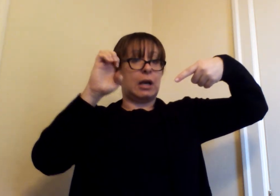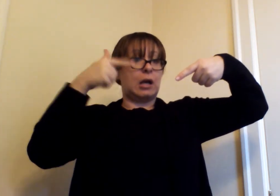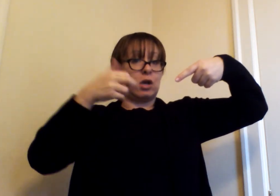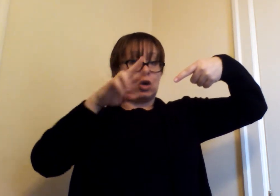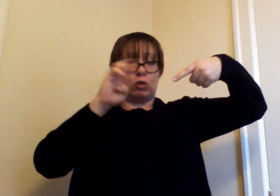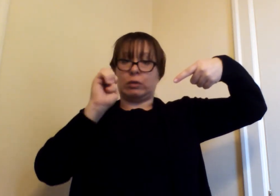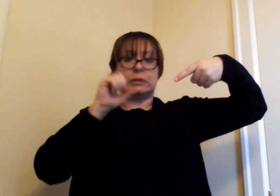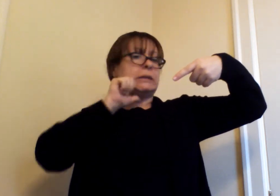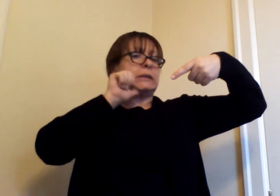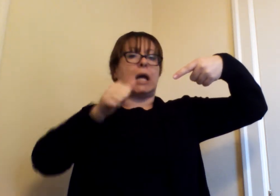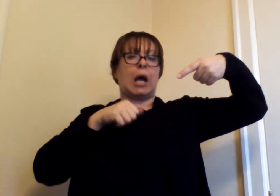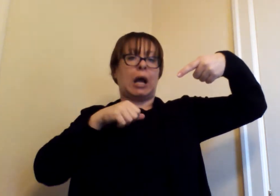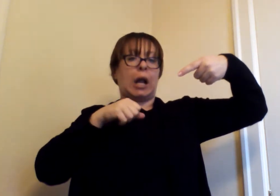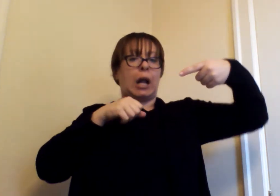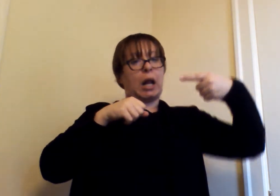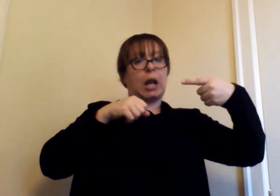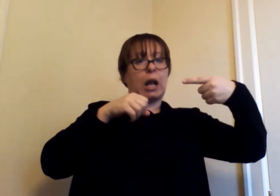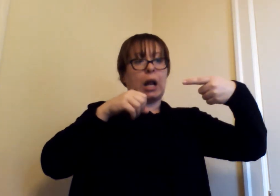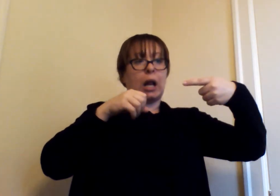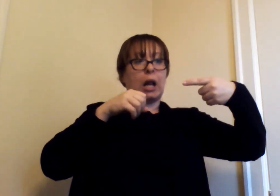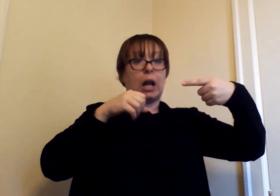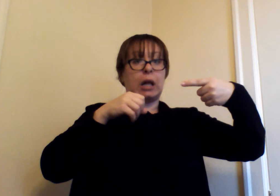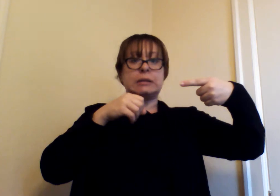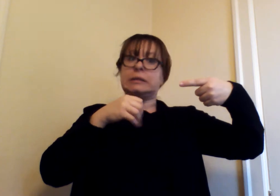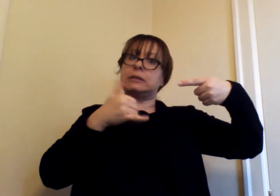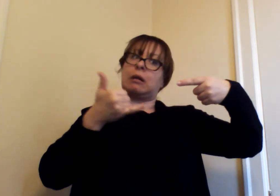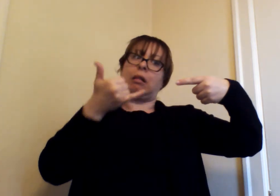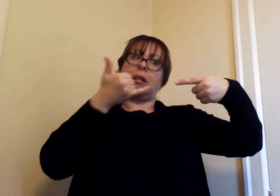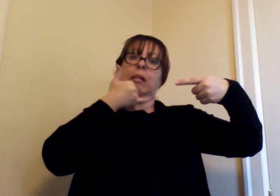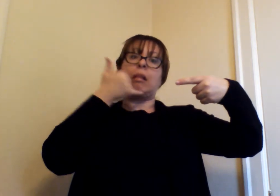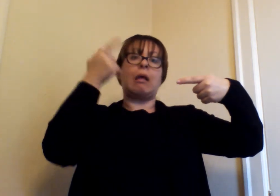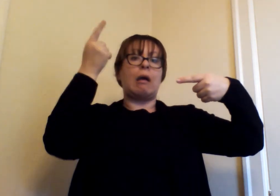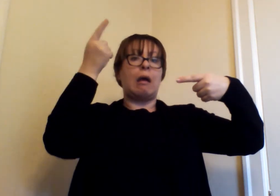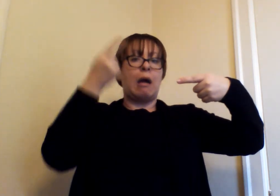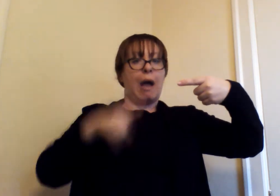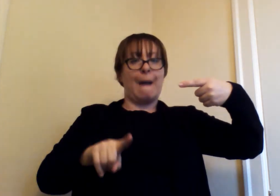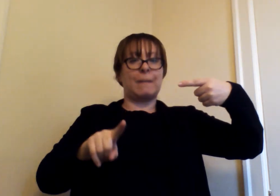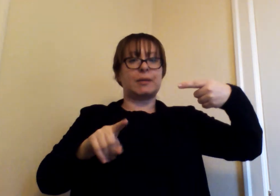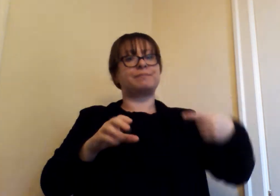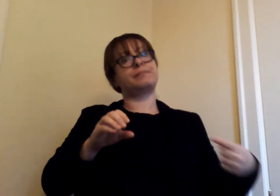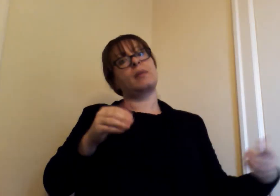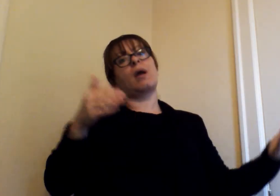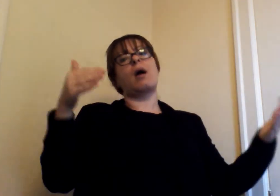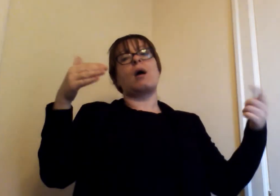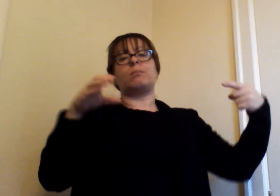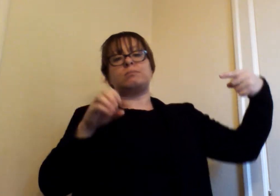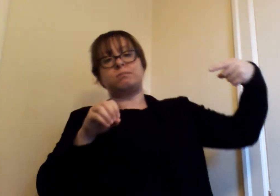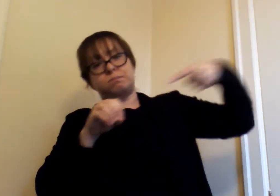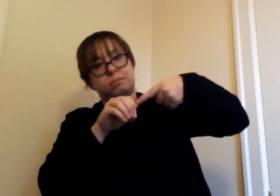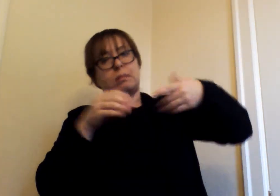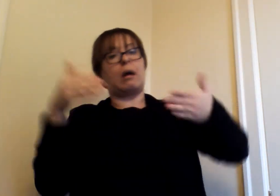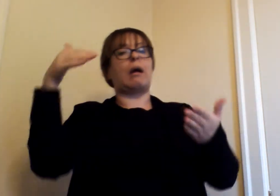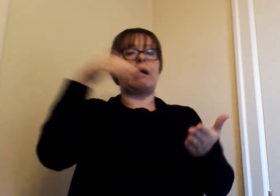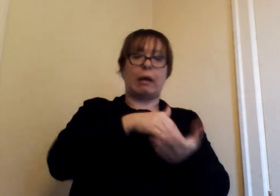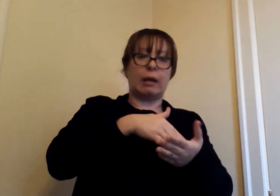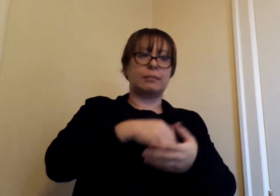mark. Poor technique that will require an unwelcome second needle stick. Inserting the needle at too steep or